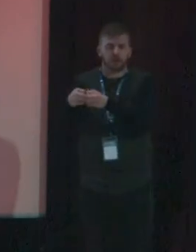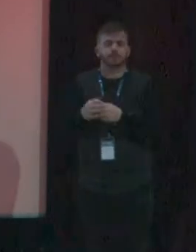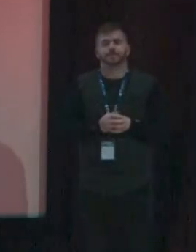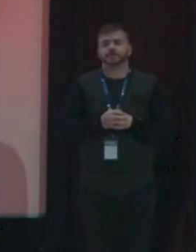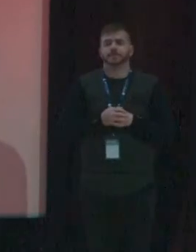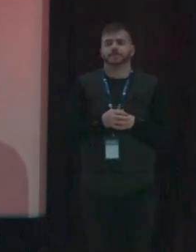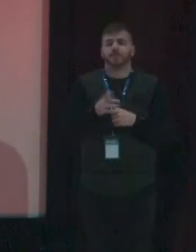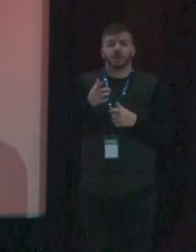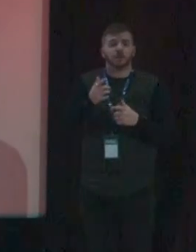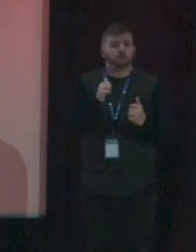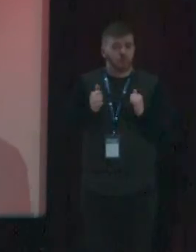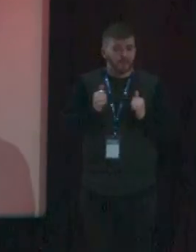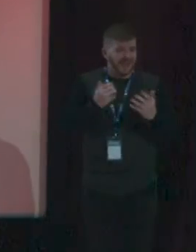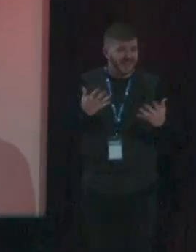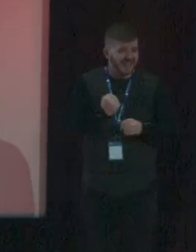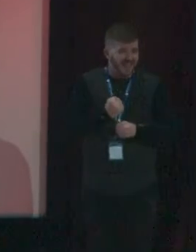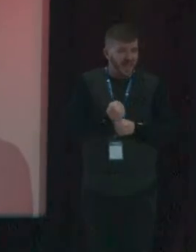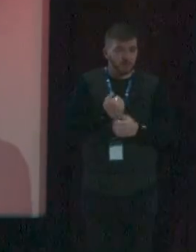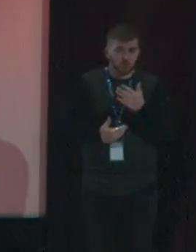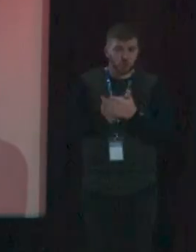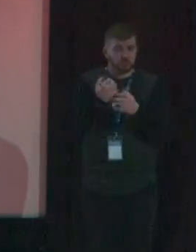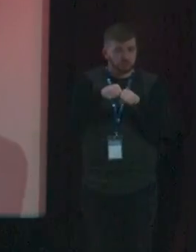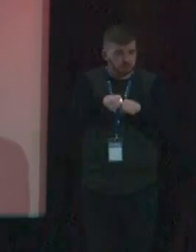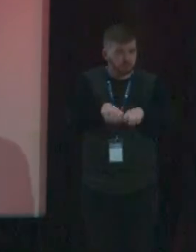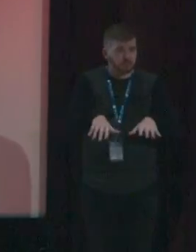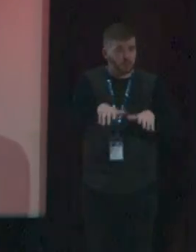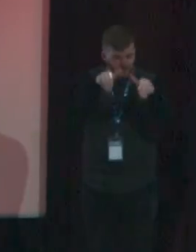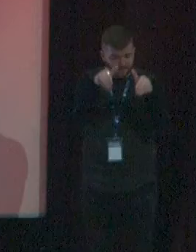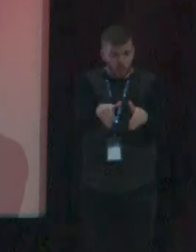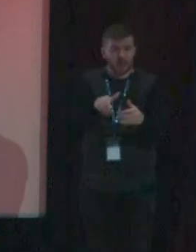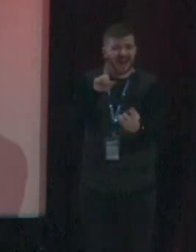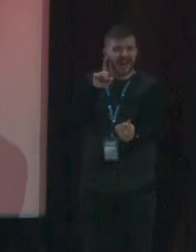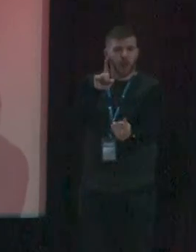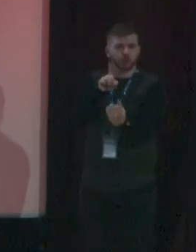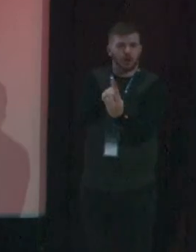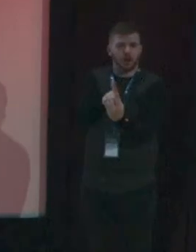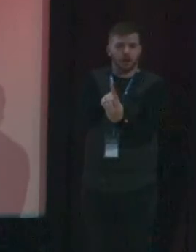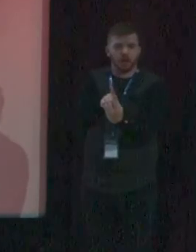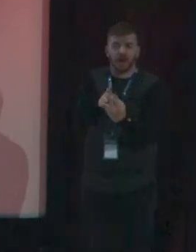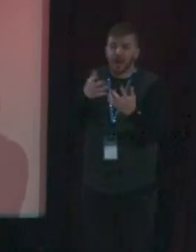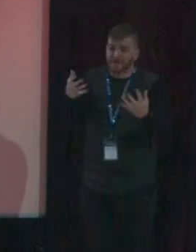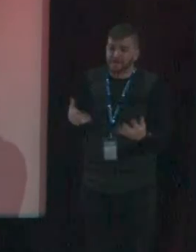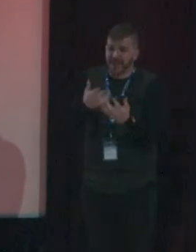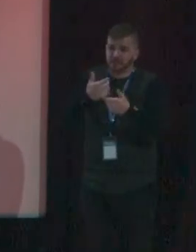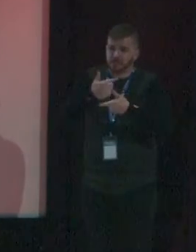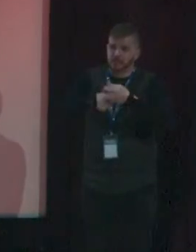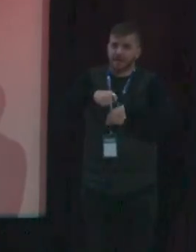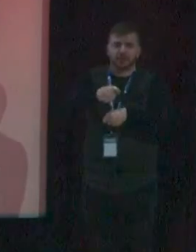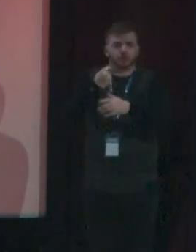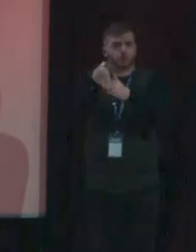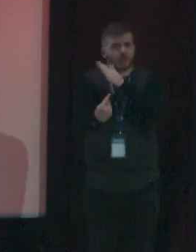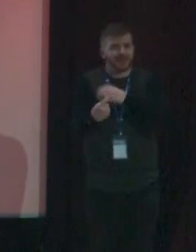and especially the newer ones that are coming out now, focus on this encounter between players, putting players into